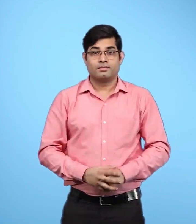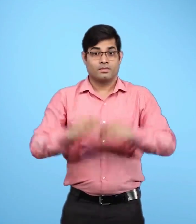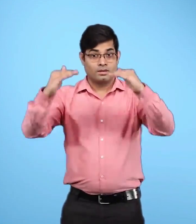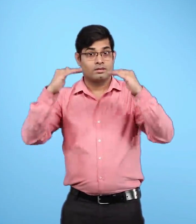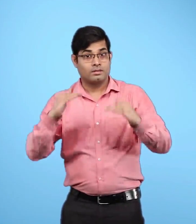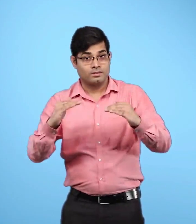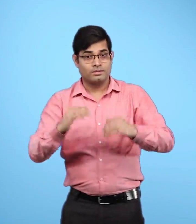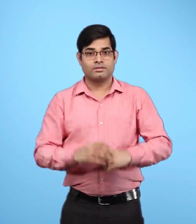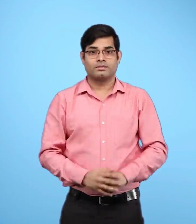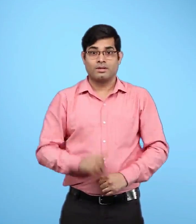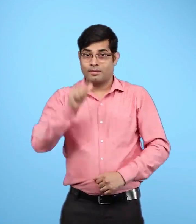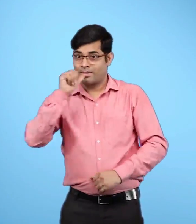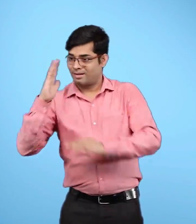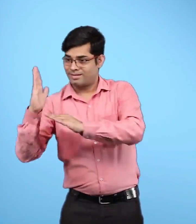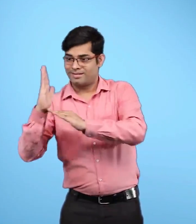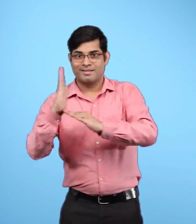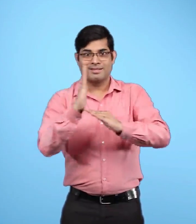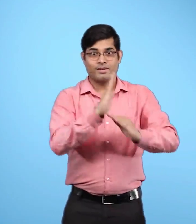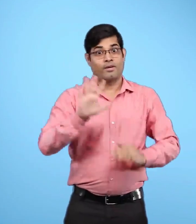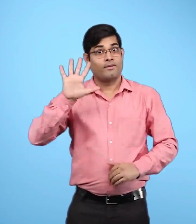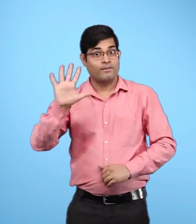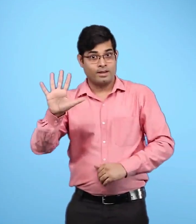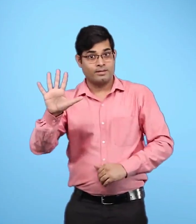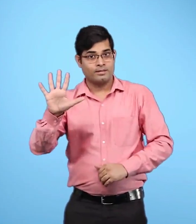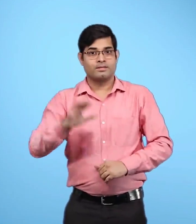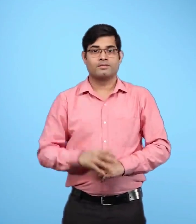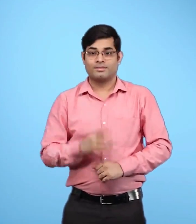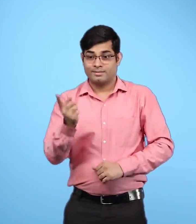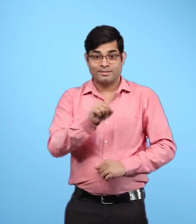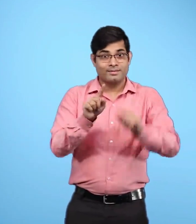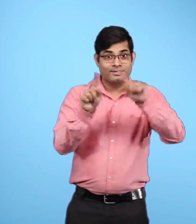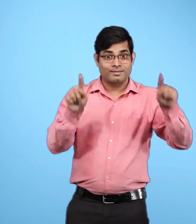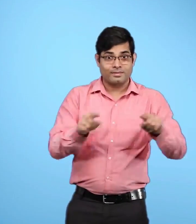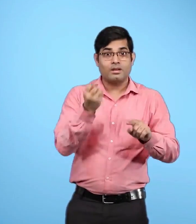Row 5. Column 1 has a picture of 5 glasses of water,